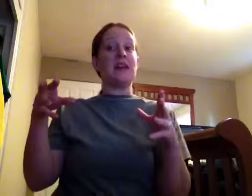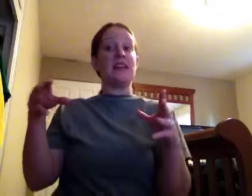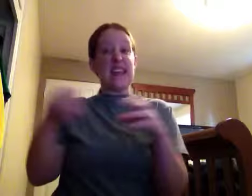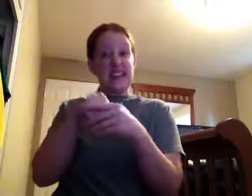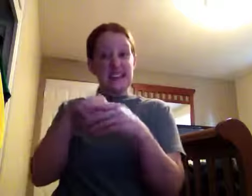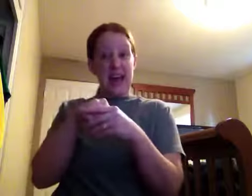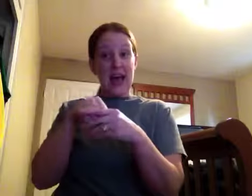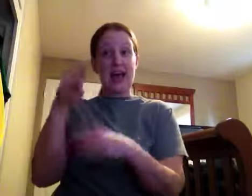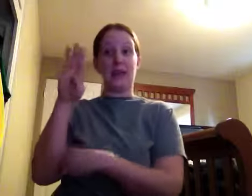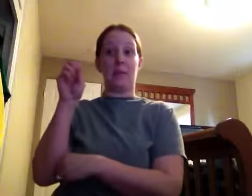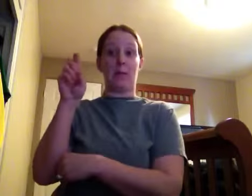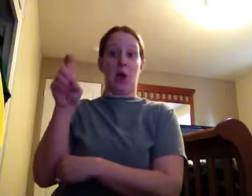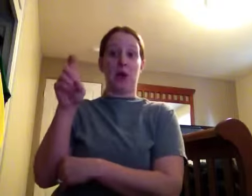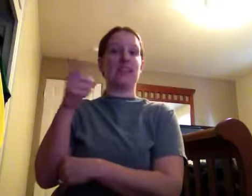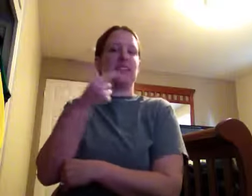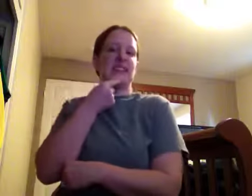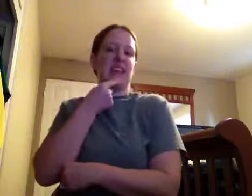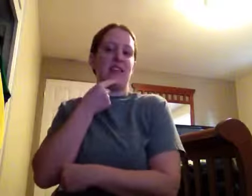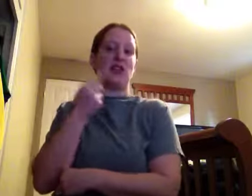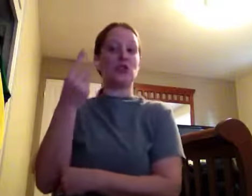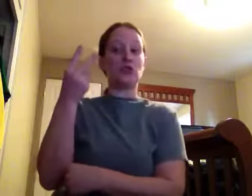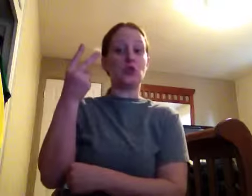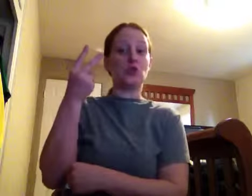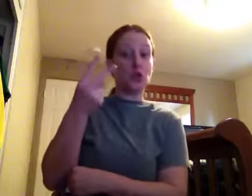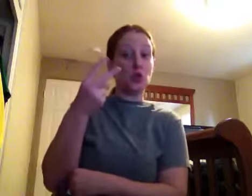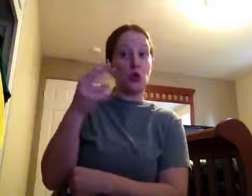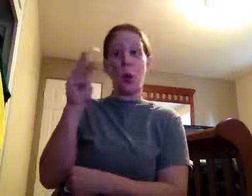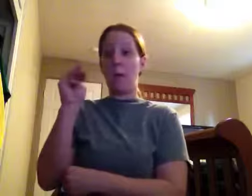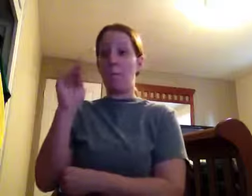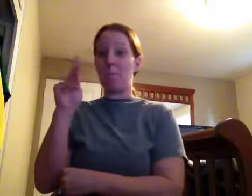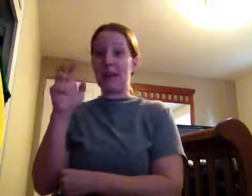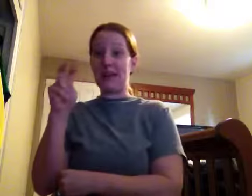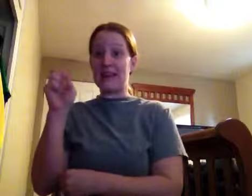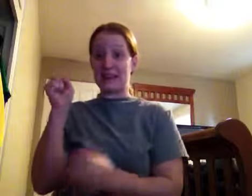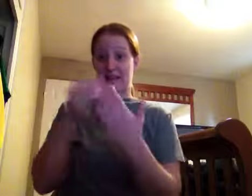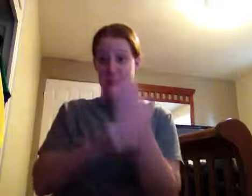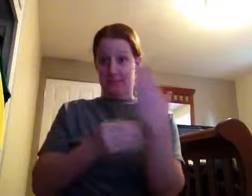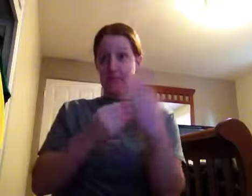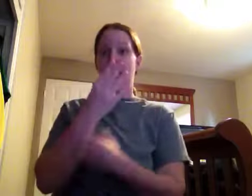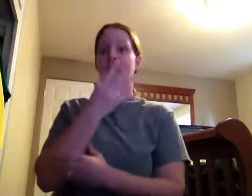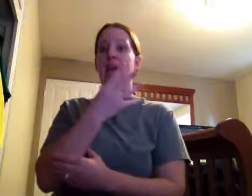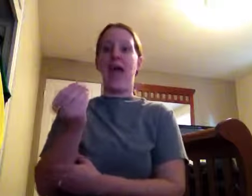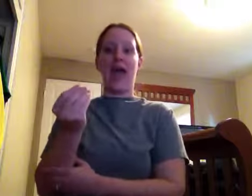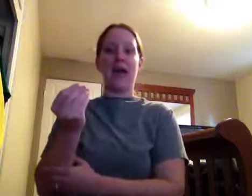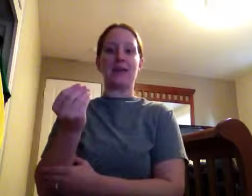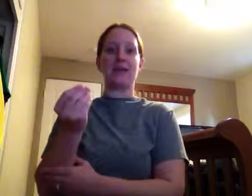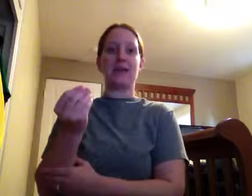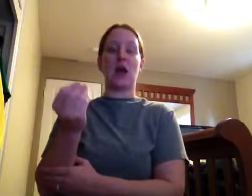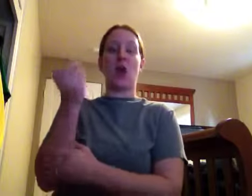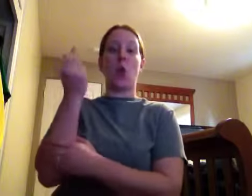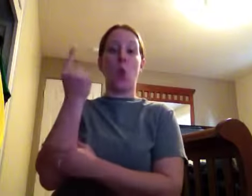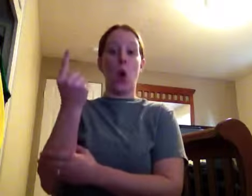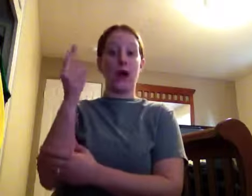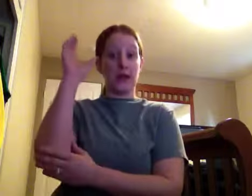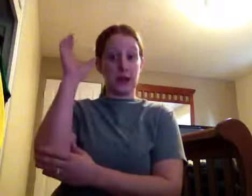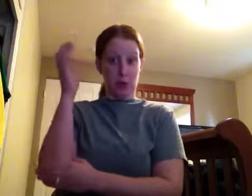mittens. So there's 3 total items. Now, how would they, if they went to the post office, how would they be charged? They wouldn't